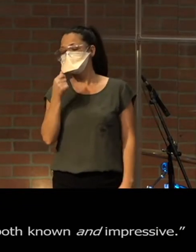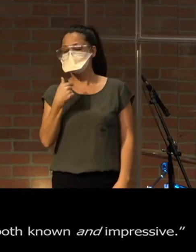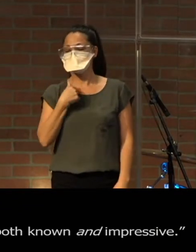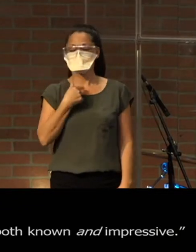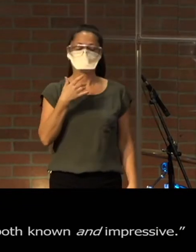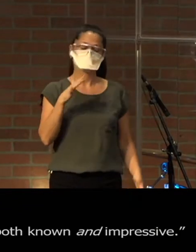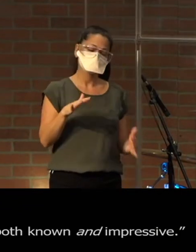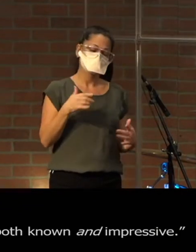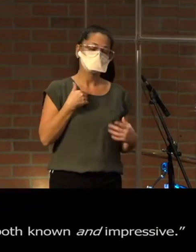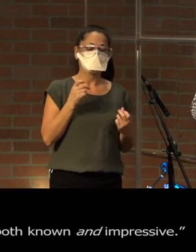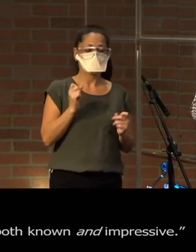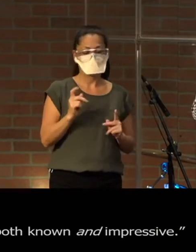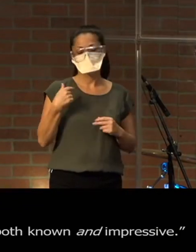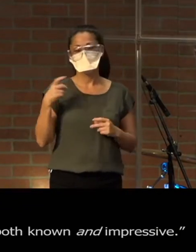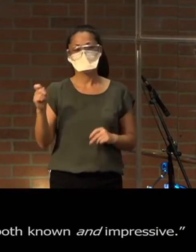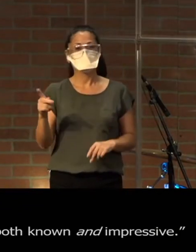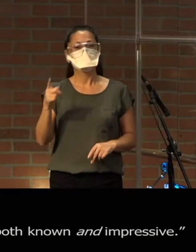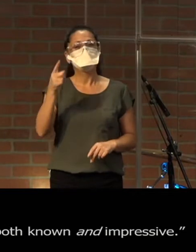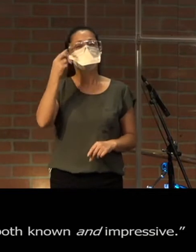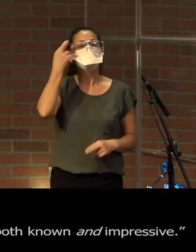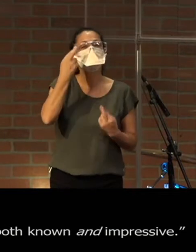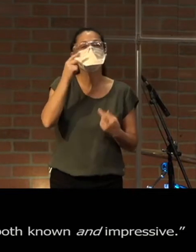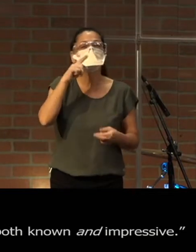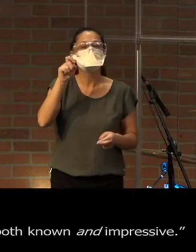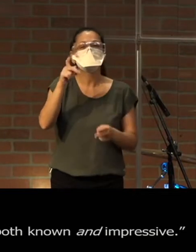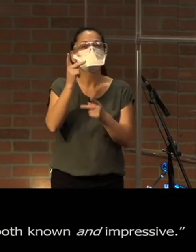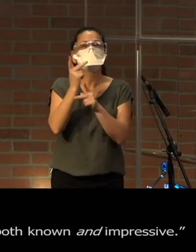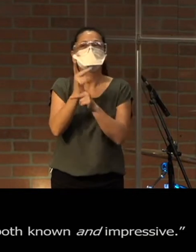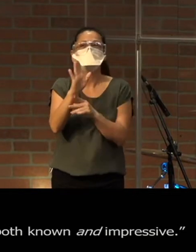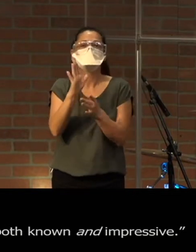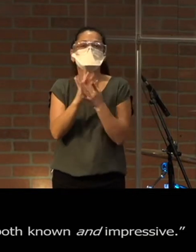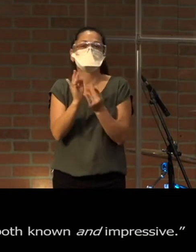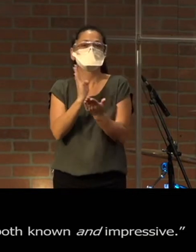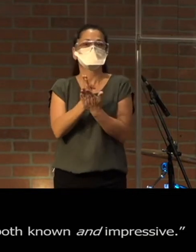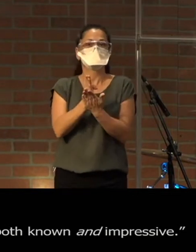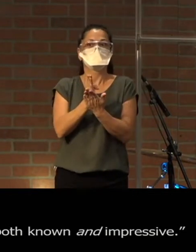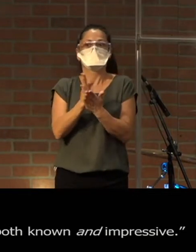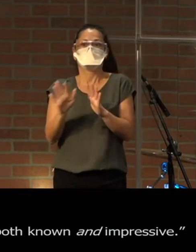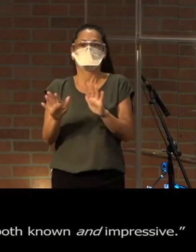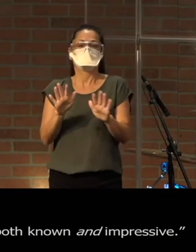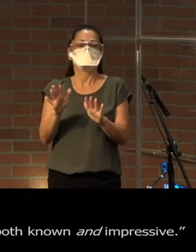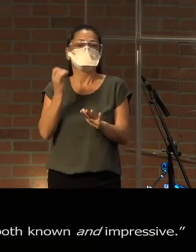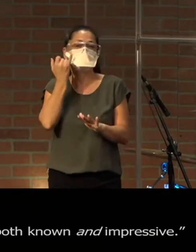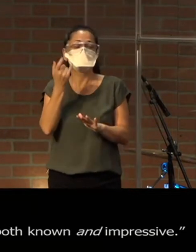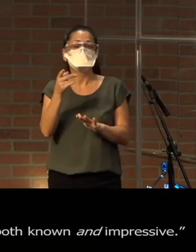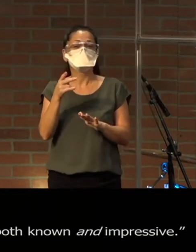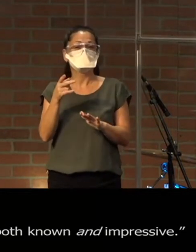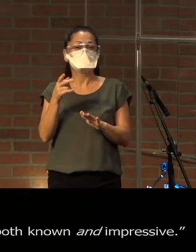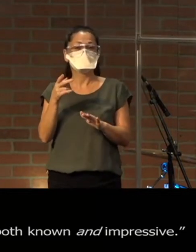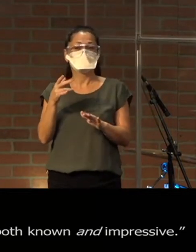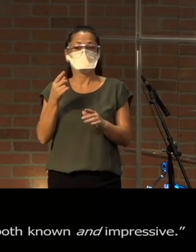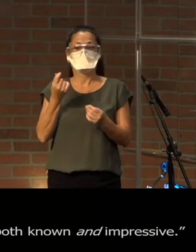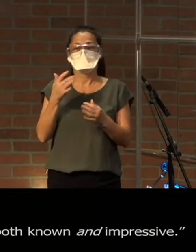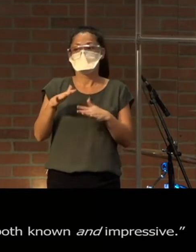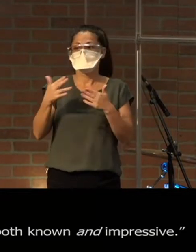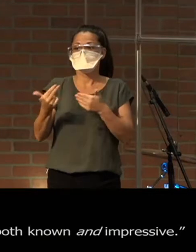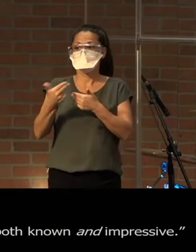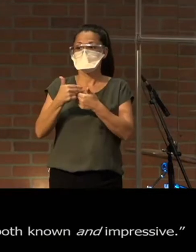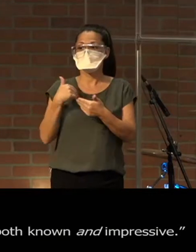not have to keep our story straight anymore. So if your hesitancy about joining our community or